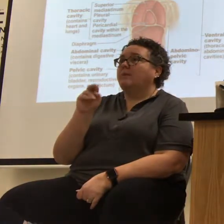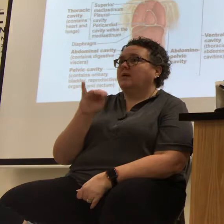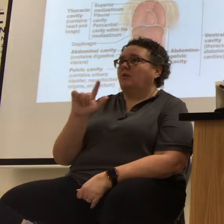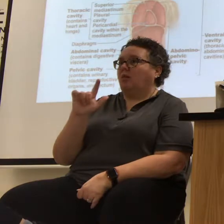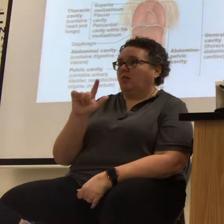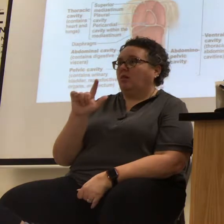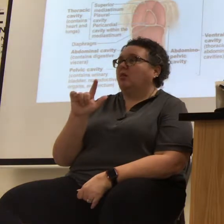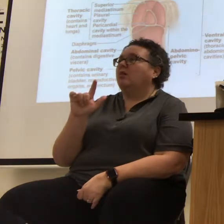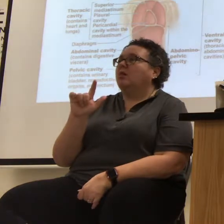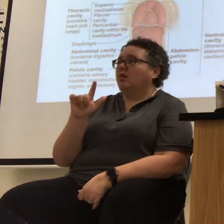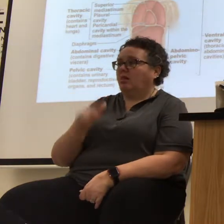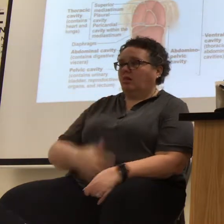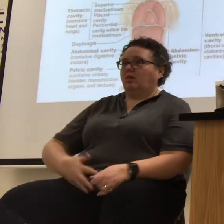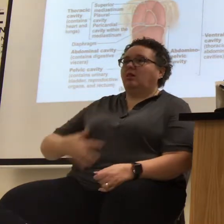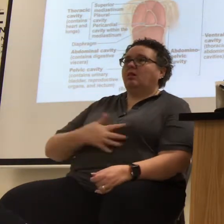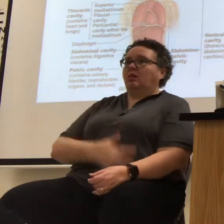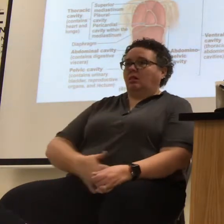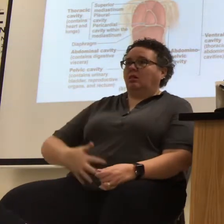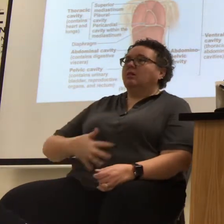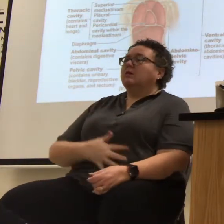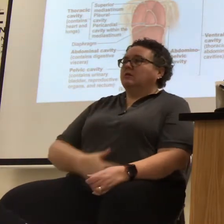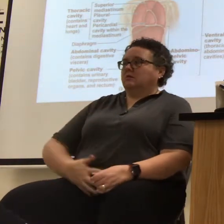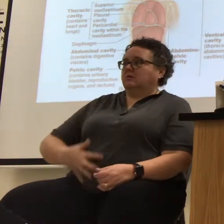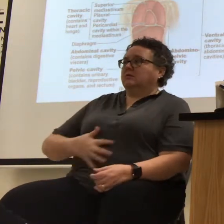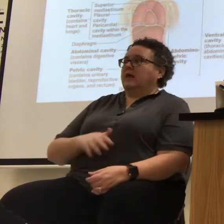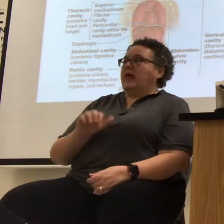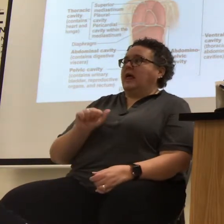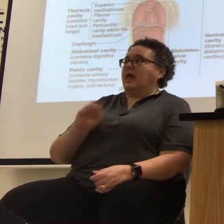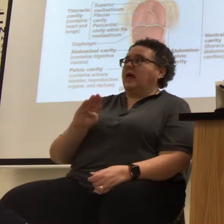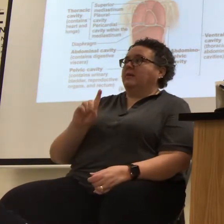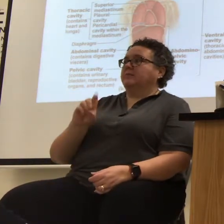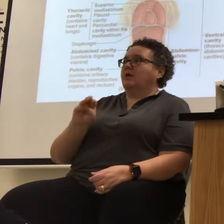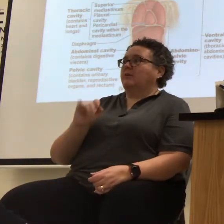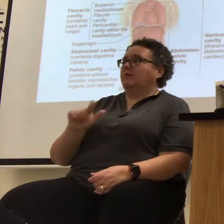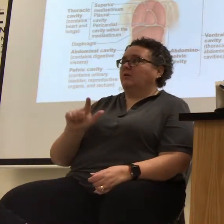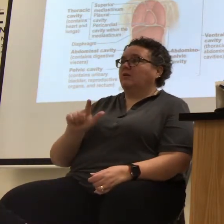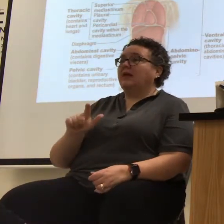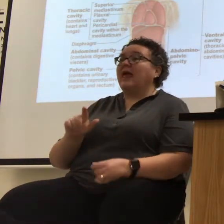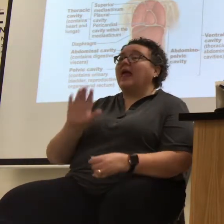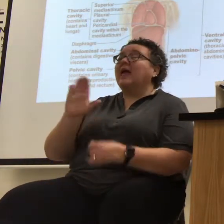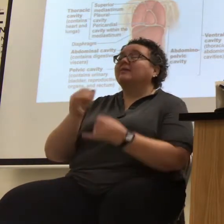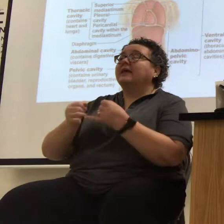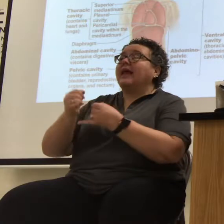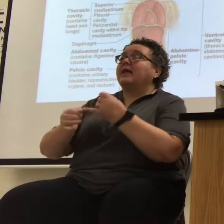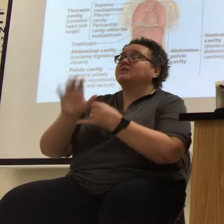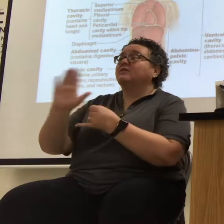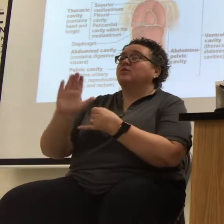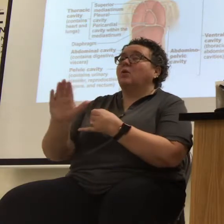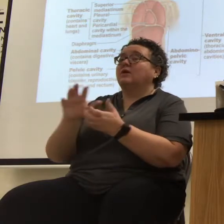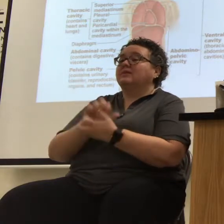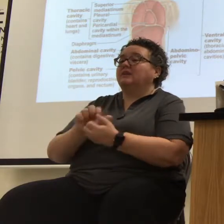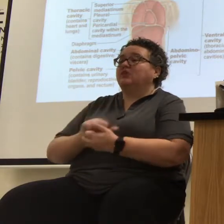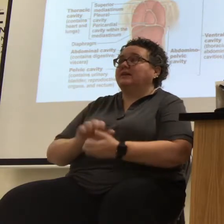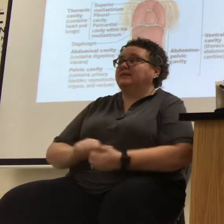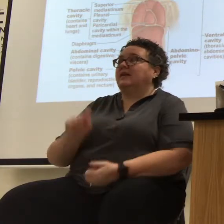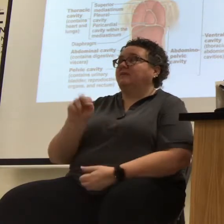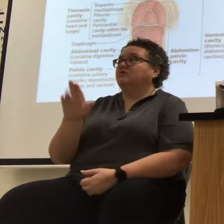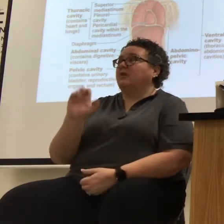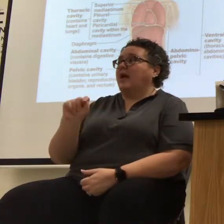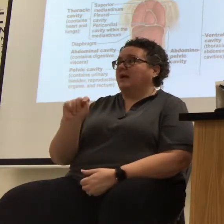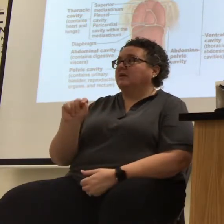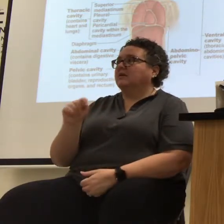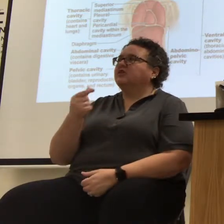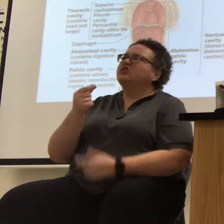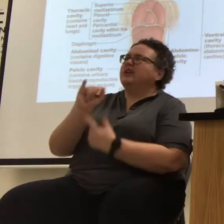And I'll also put it, the end of the digestive tract is in there. End of